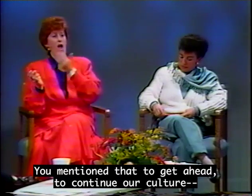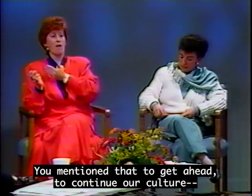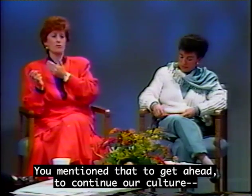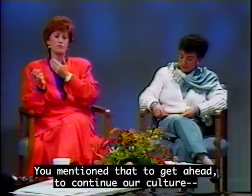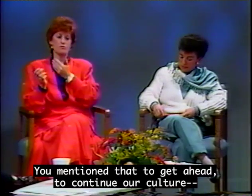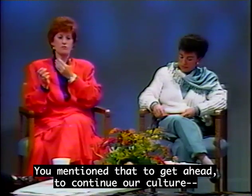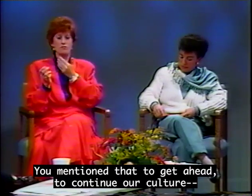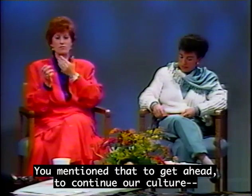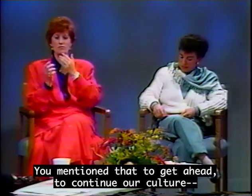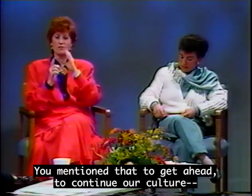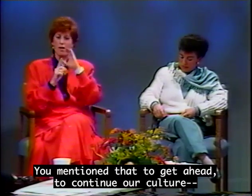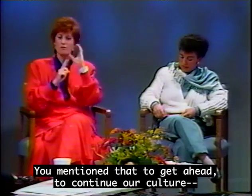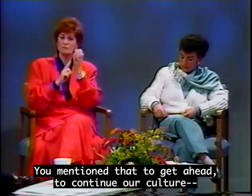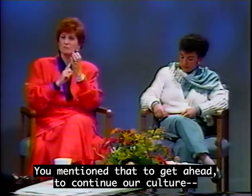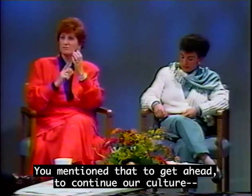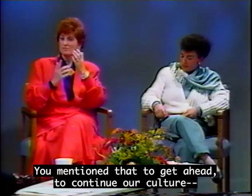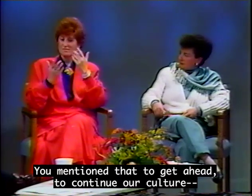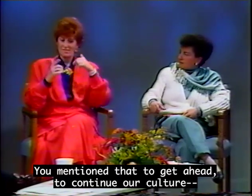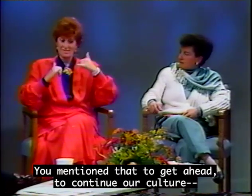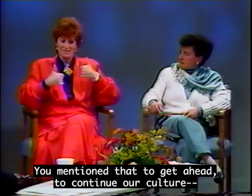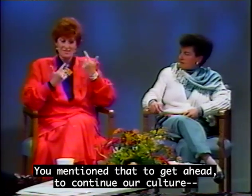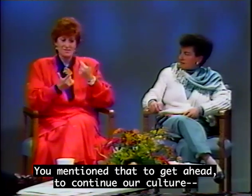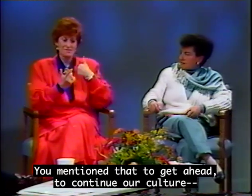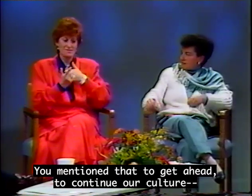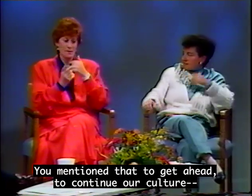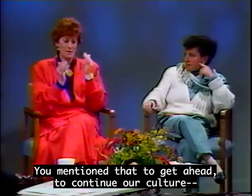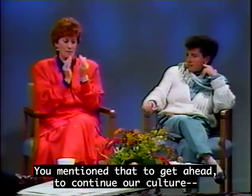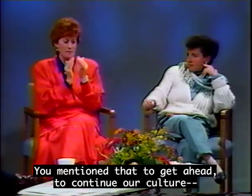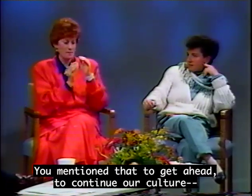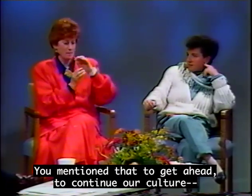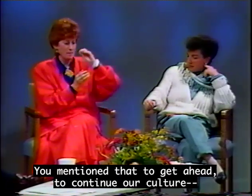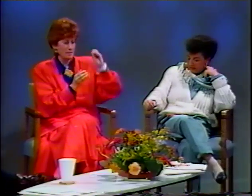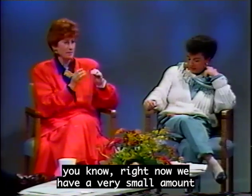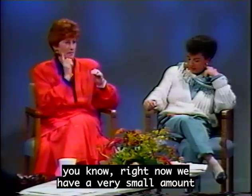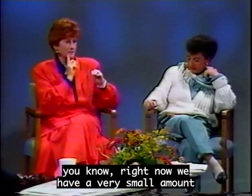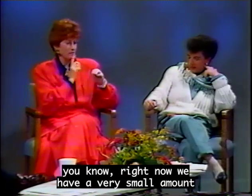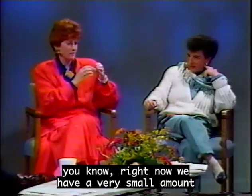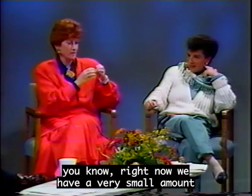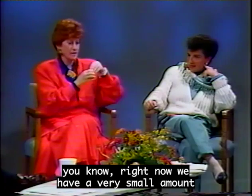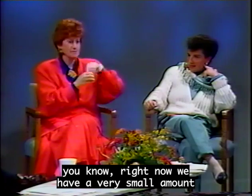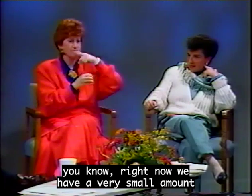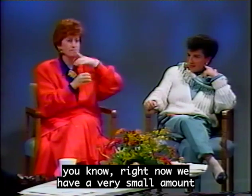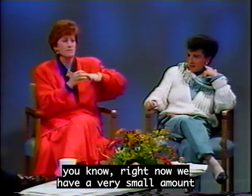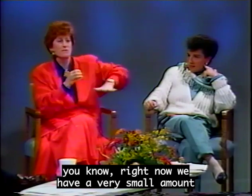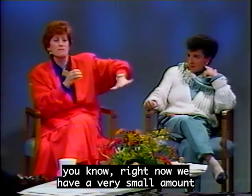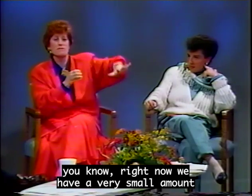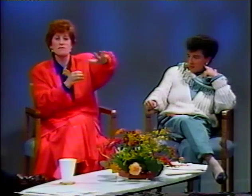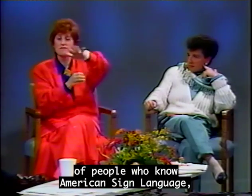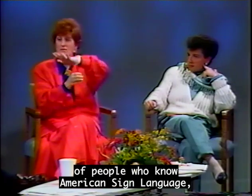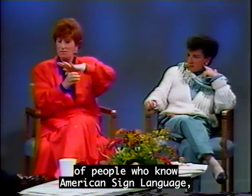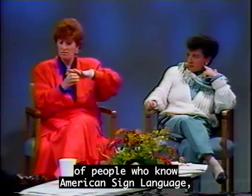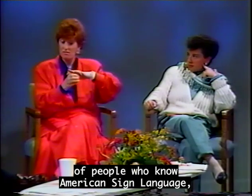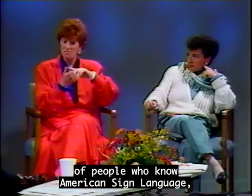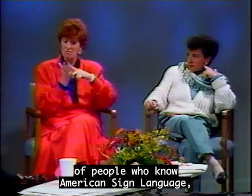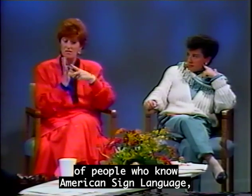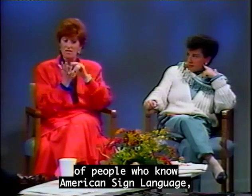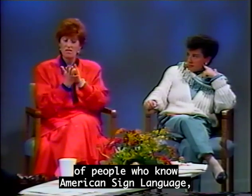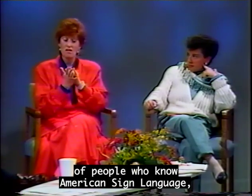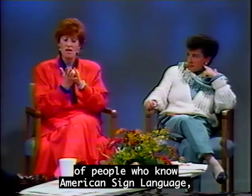You mentioned that to get ahead, to continue our culture, you know, right now we have a very small amount of people who know